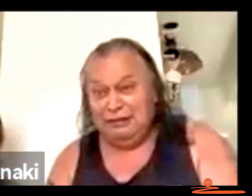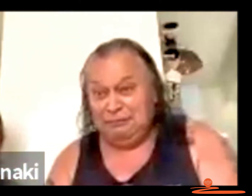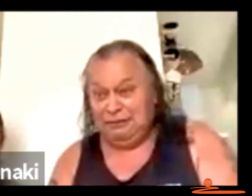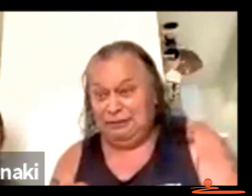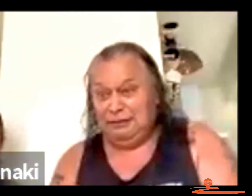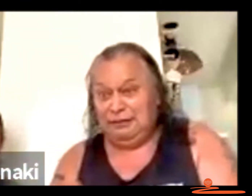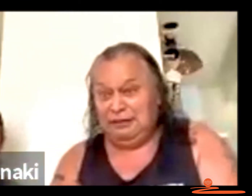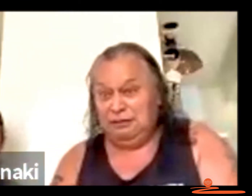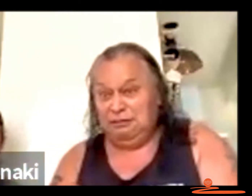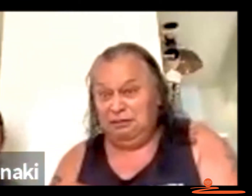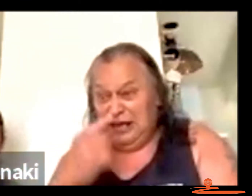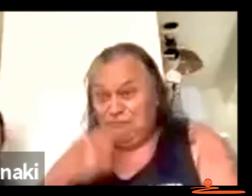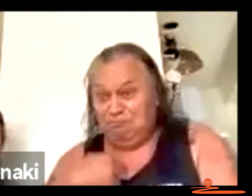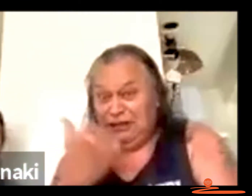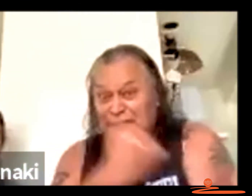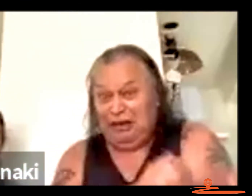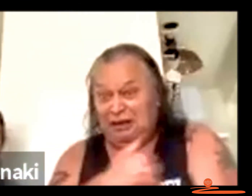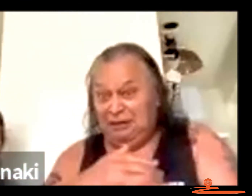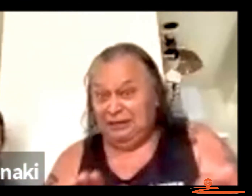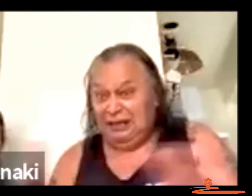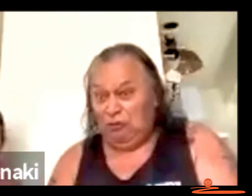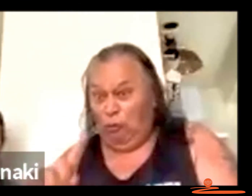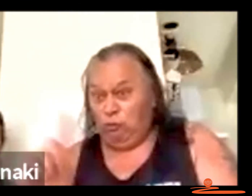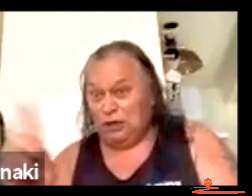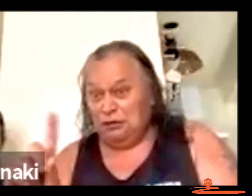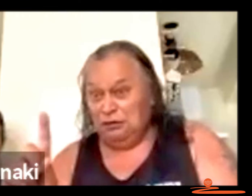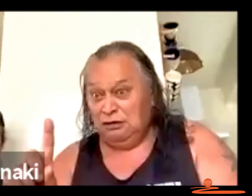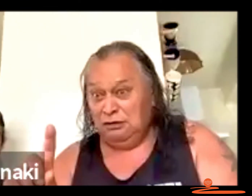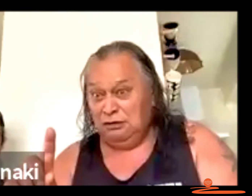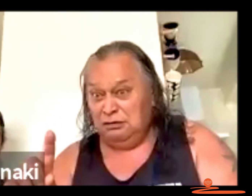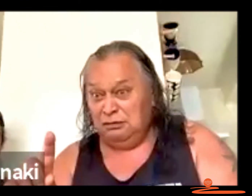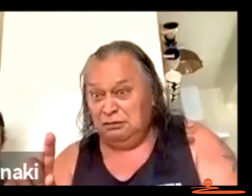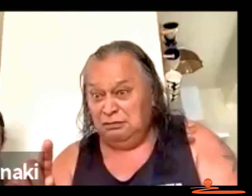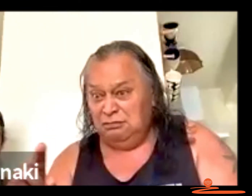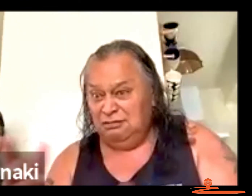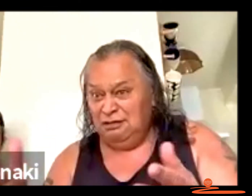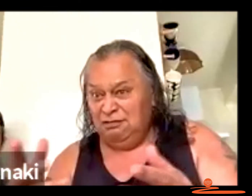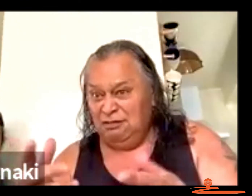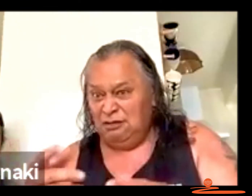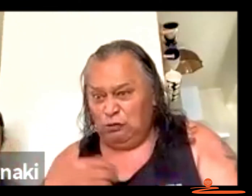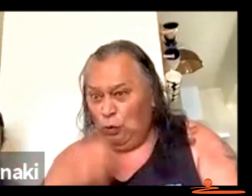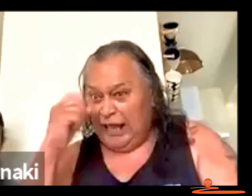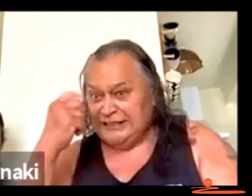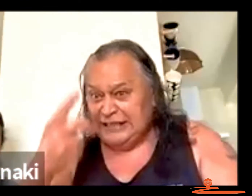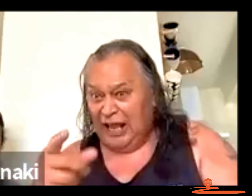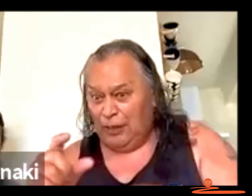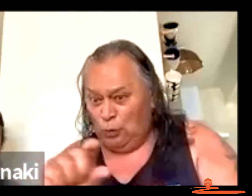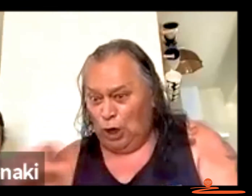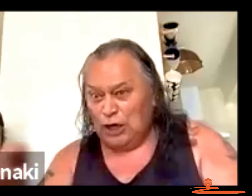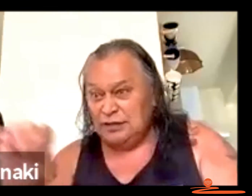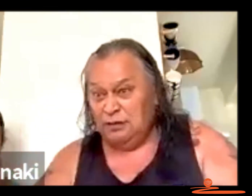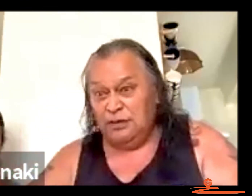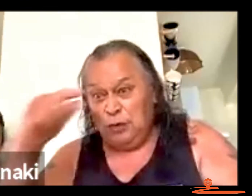had no idea. If you think about it, English is my second language. And so, would I want to